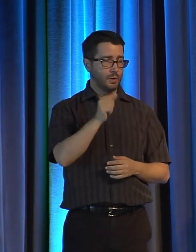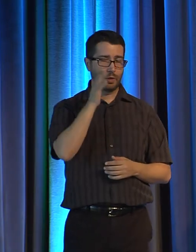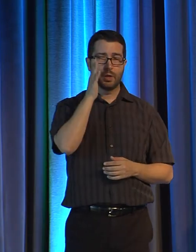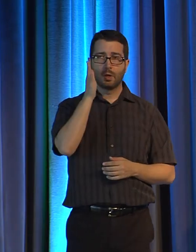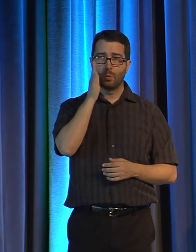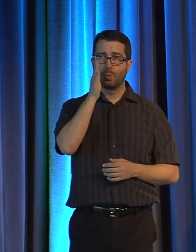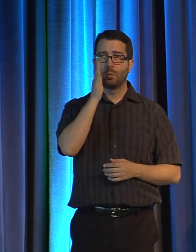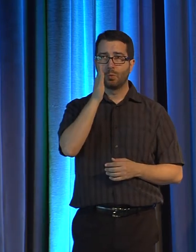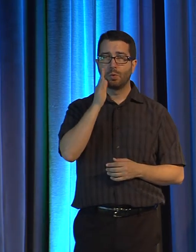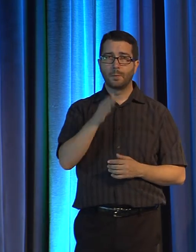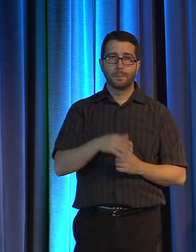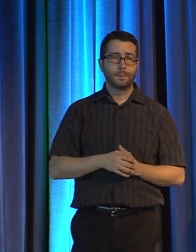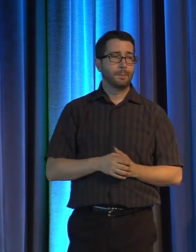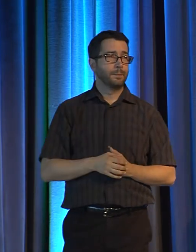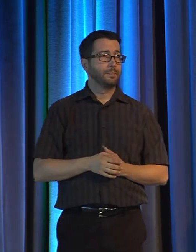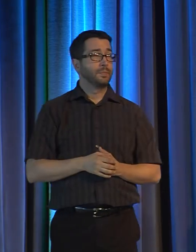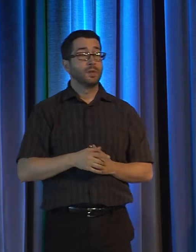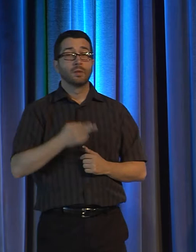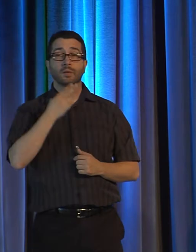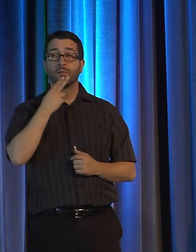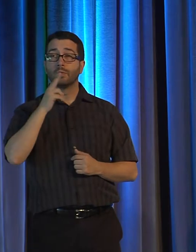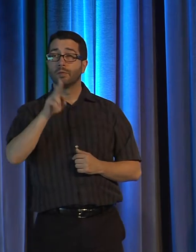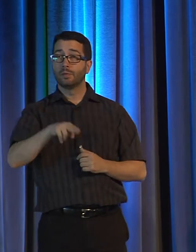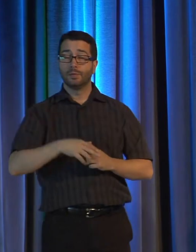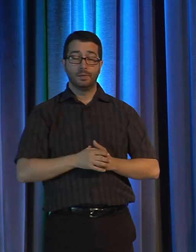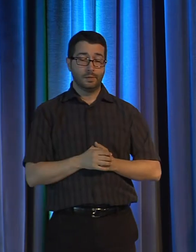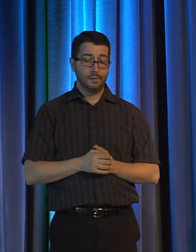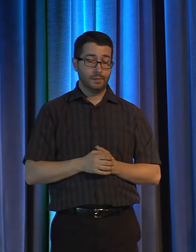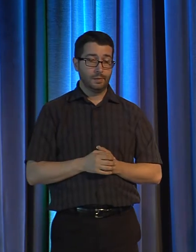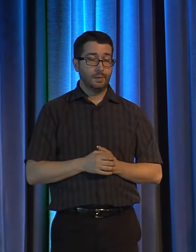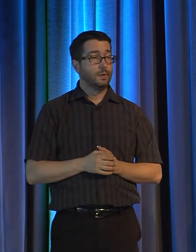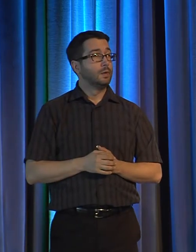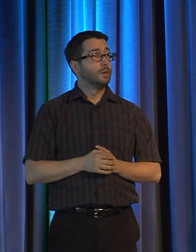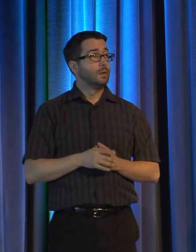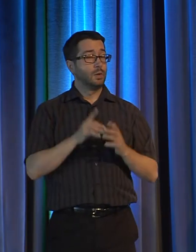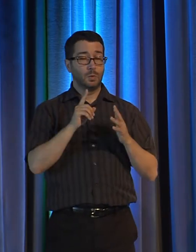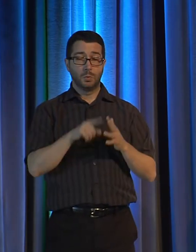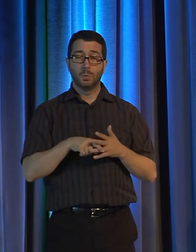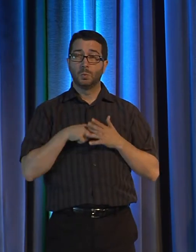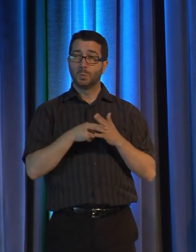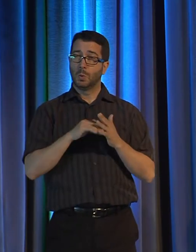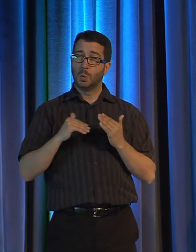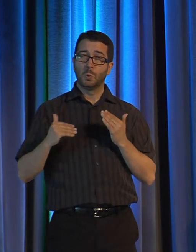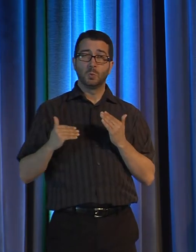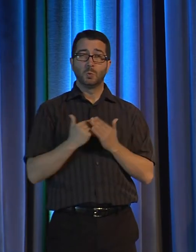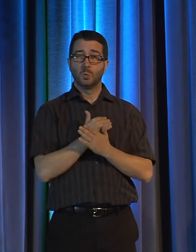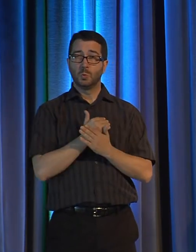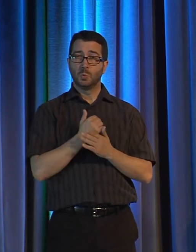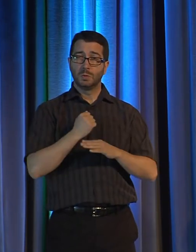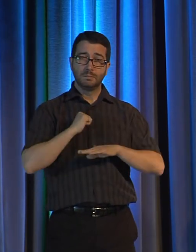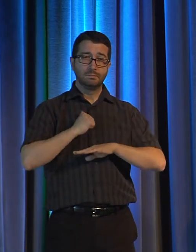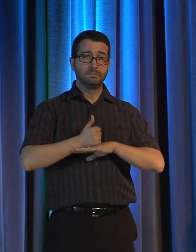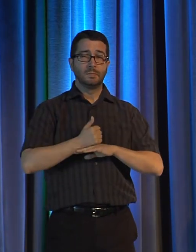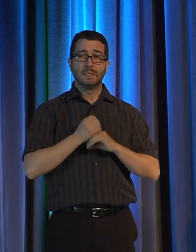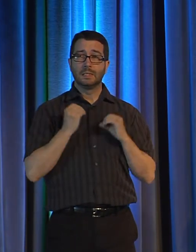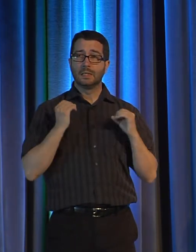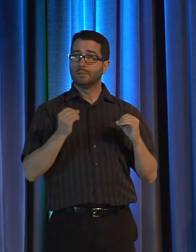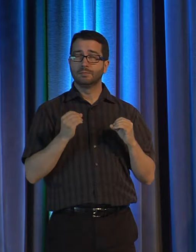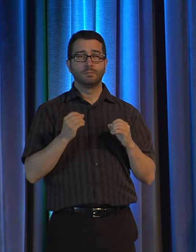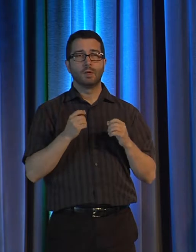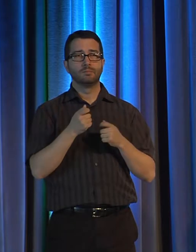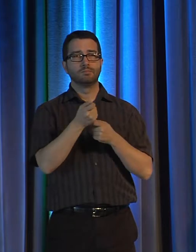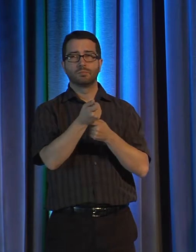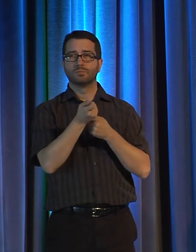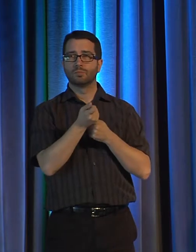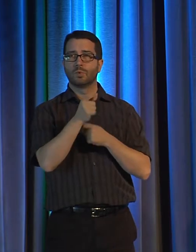that. Fortunately, we're not starting from the beginning. We have recruited over 135 patient